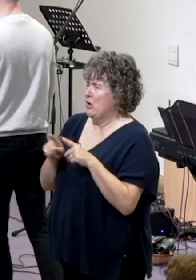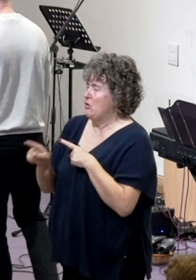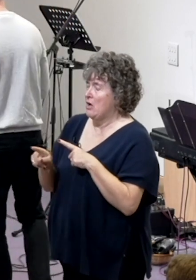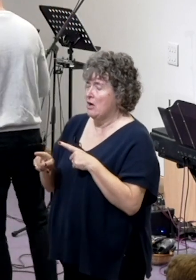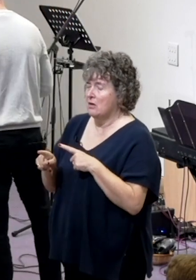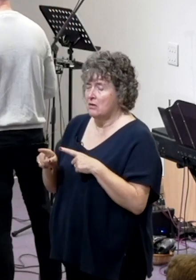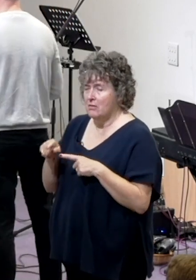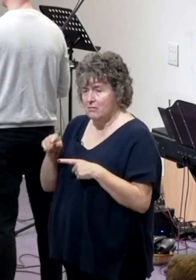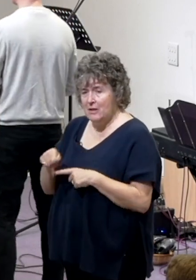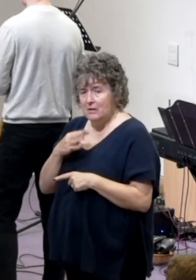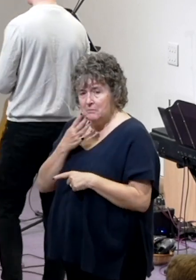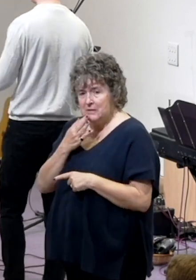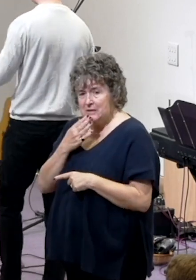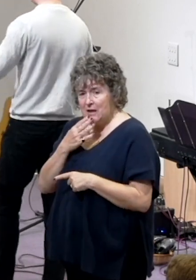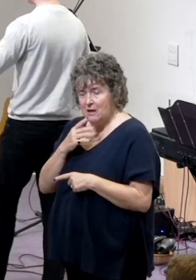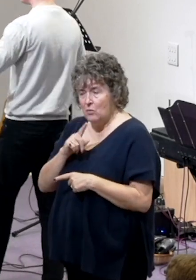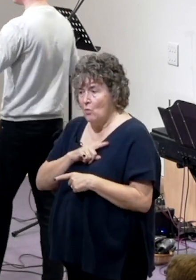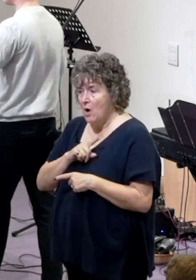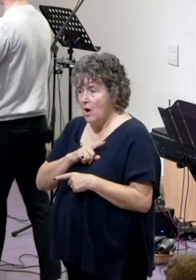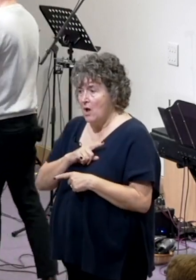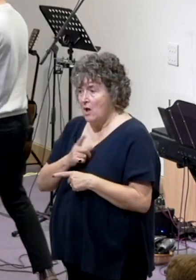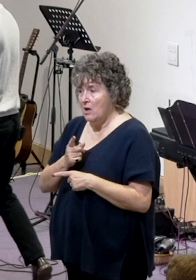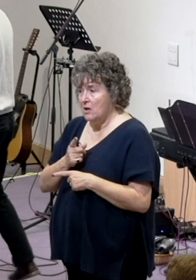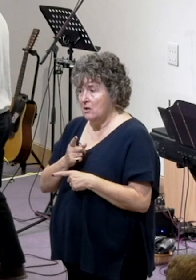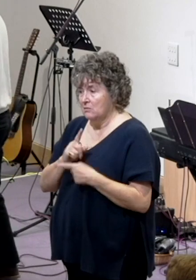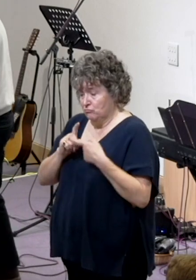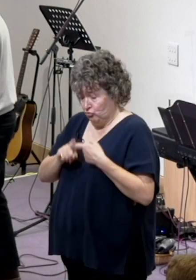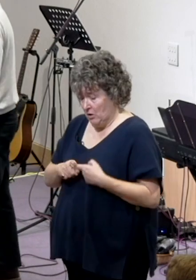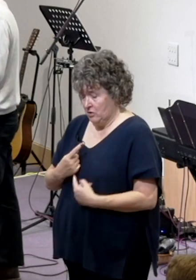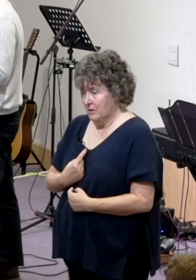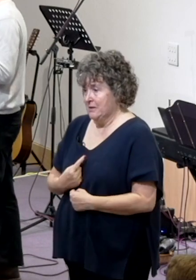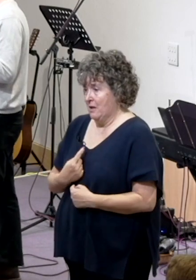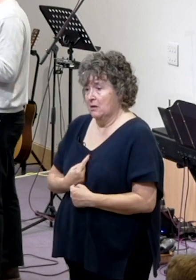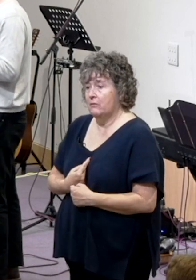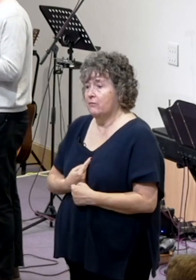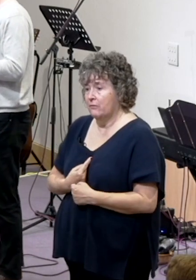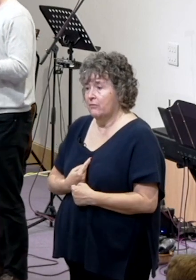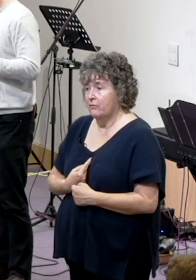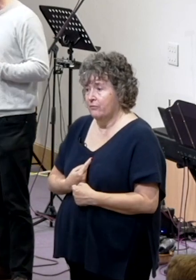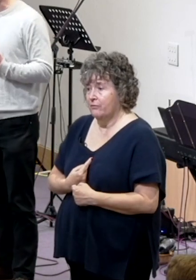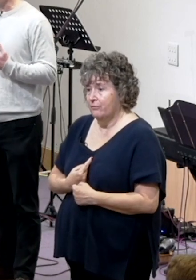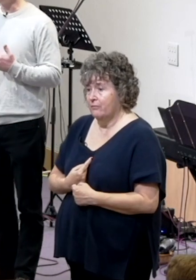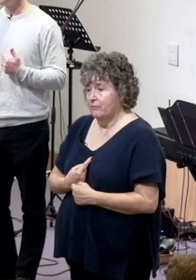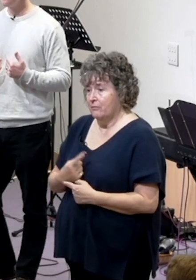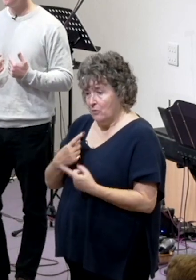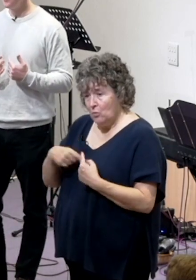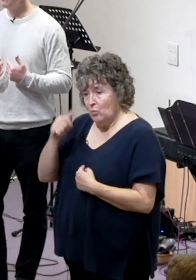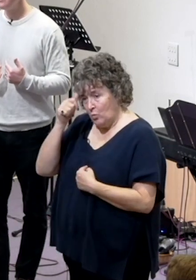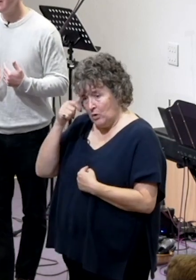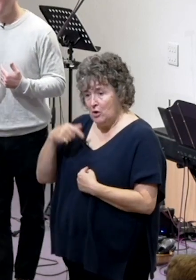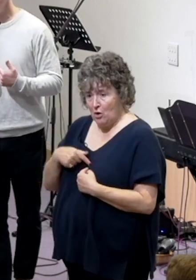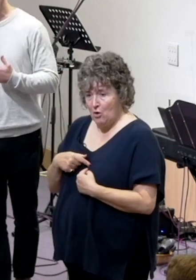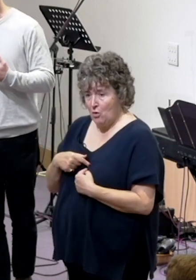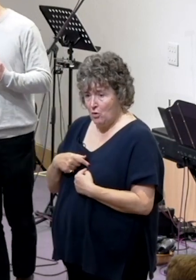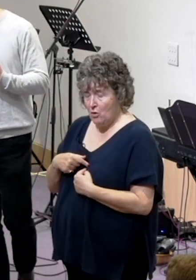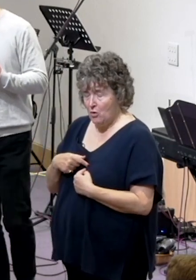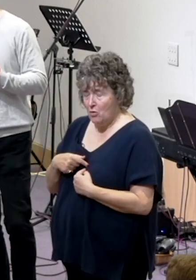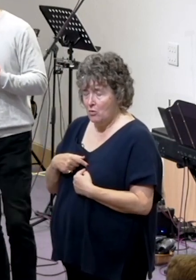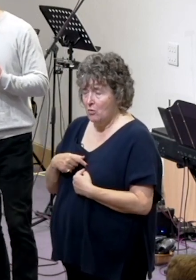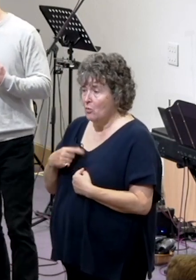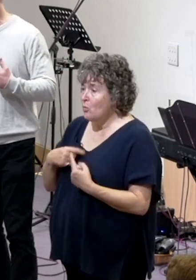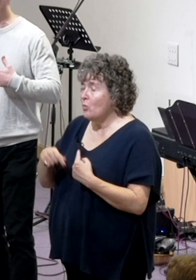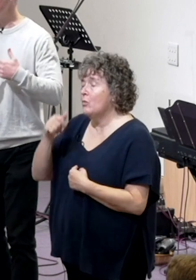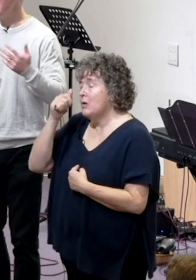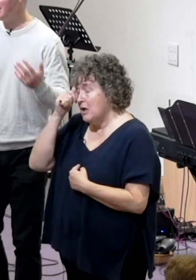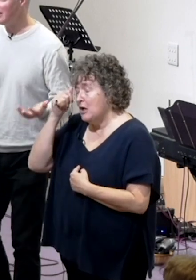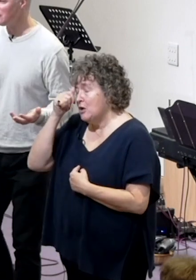harder to be more like Joseph is wrong is because it relies on us. And we know, and we see it every new year, we